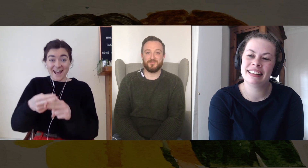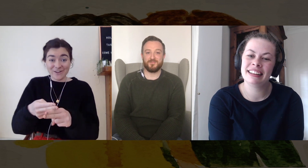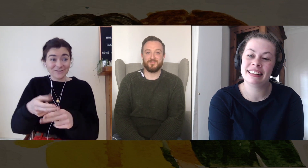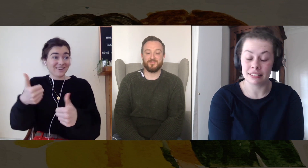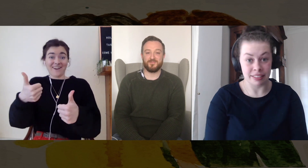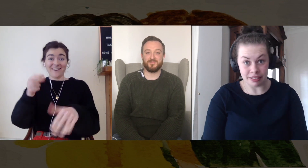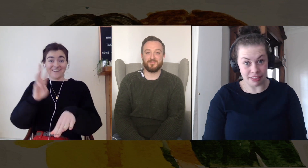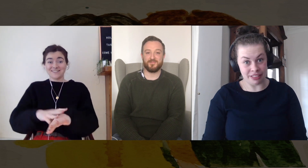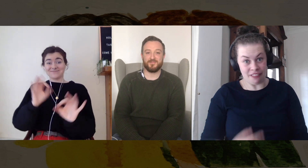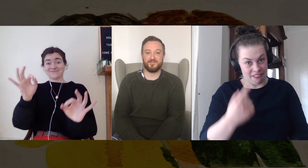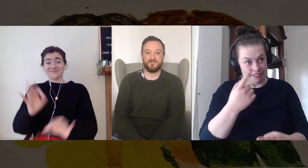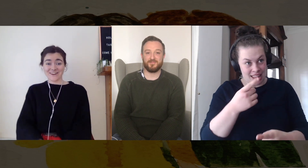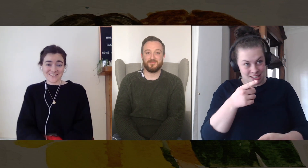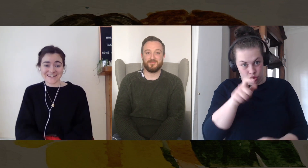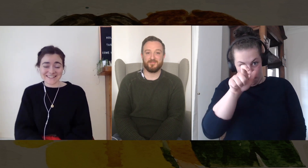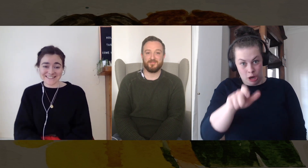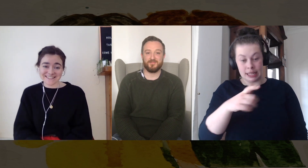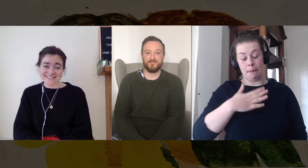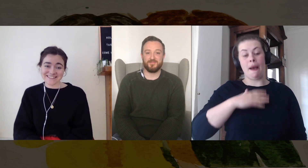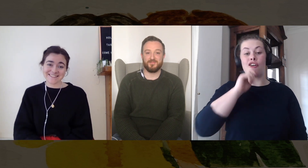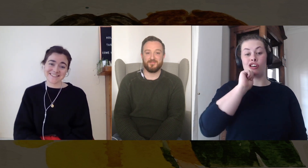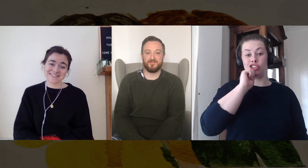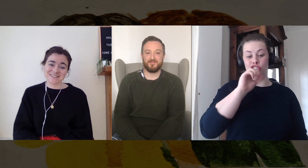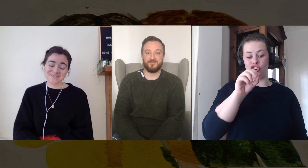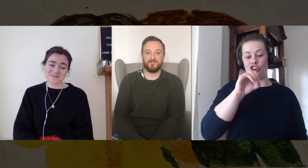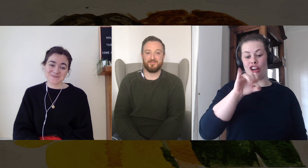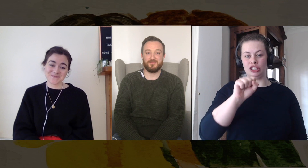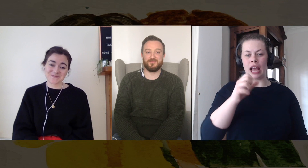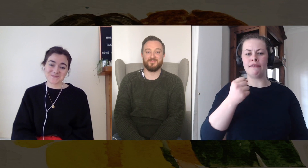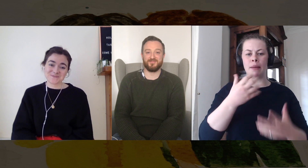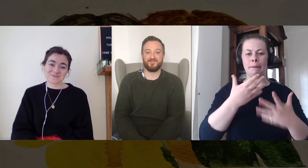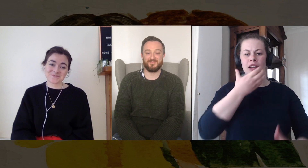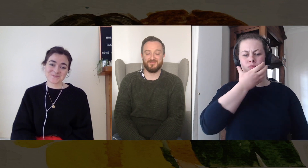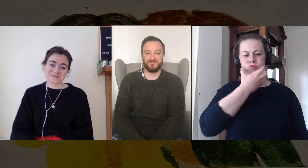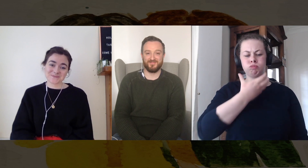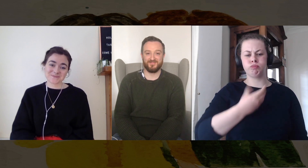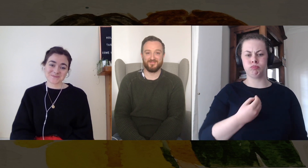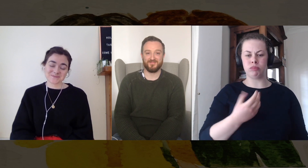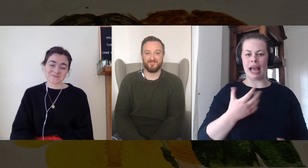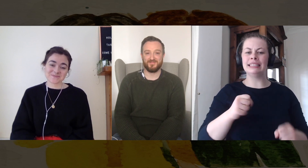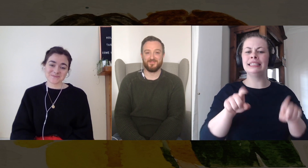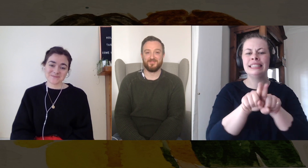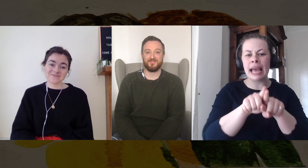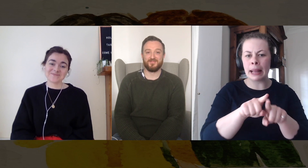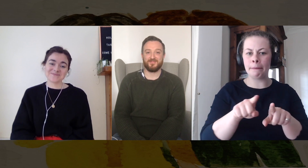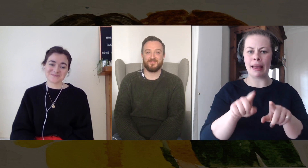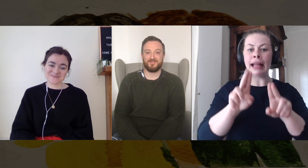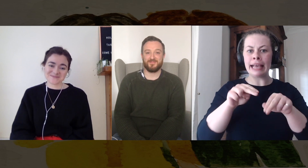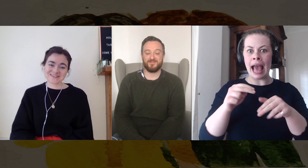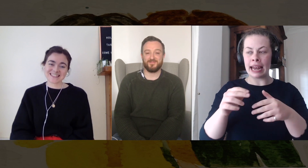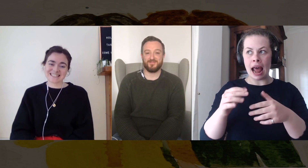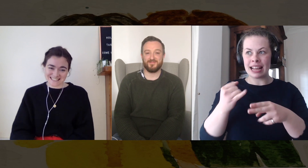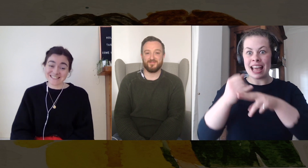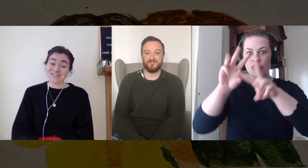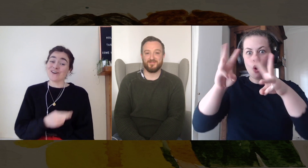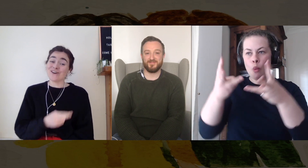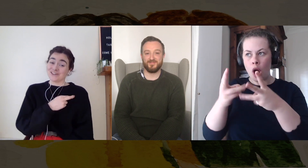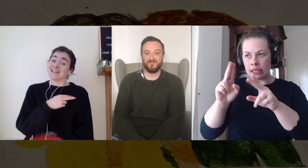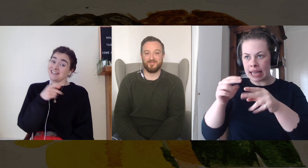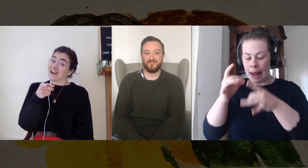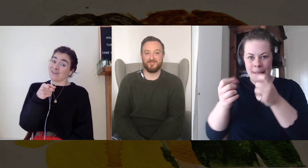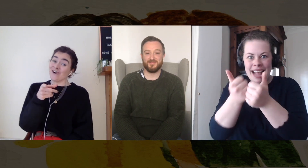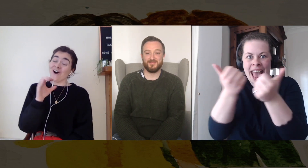Oh, she believes that, like, just really trust a person. That if they can get you out of a lift, then, like, you're doing